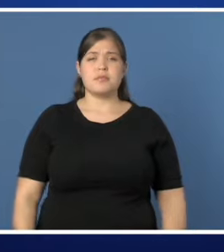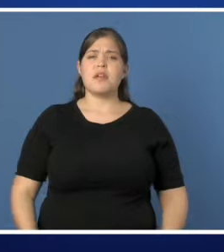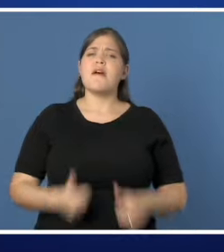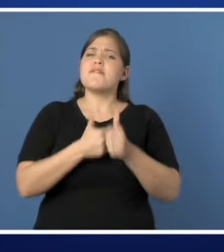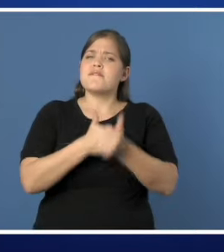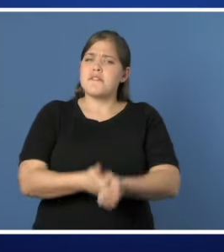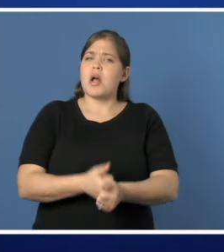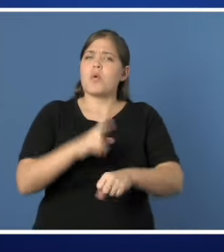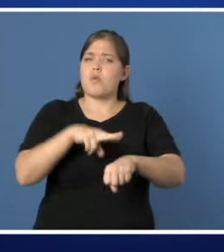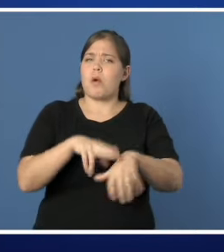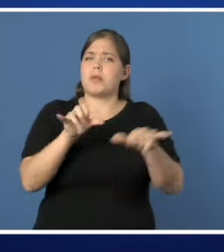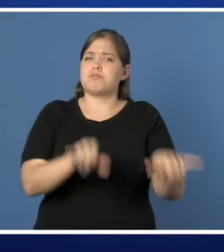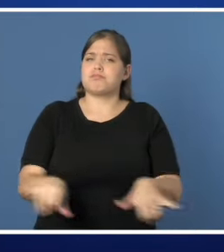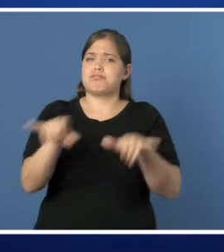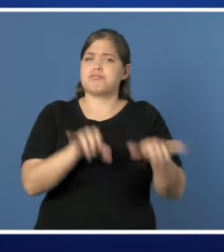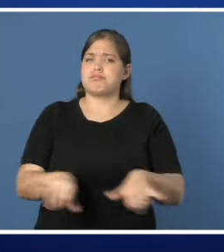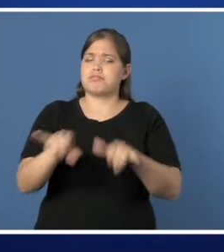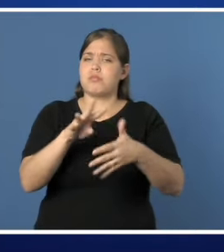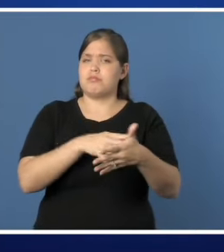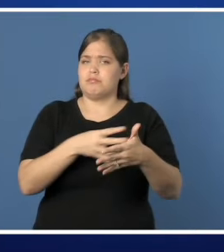Keep to your usual routine